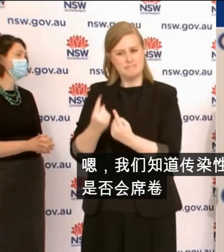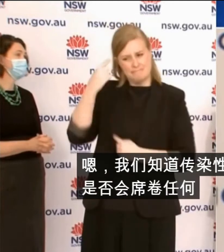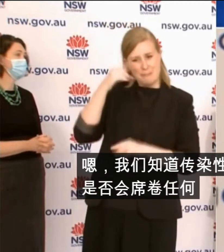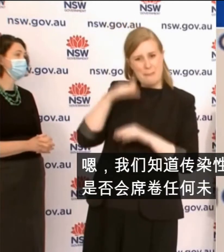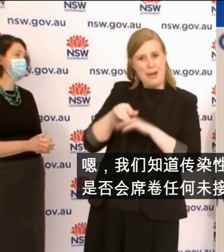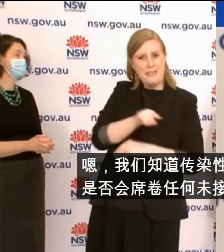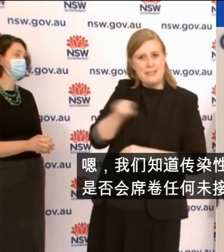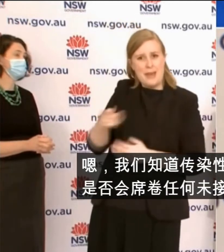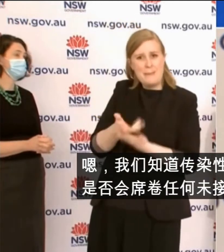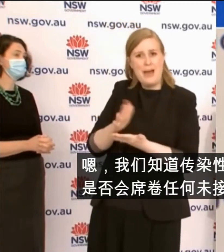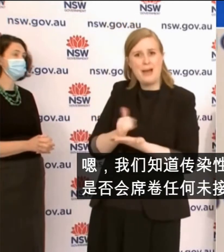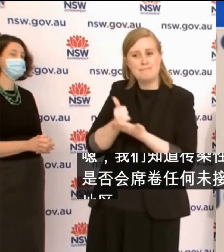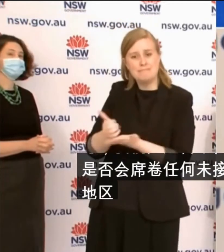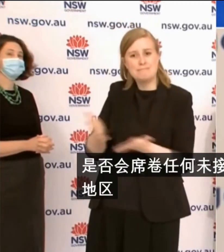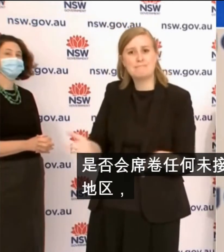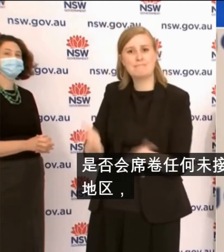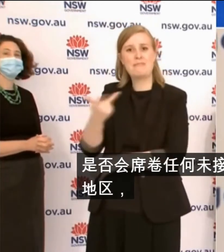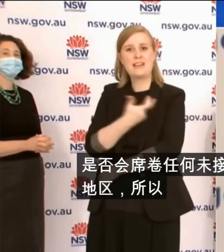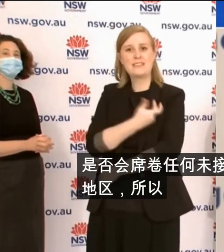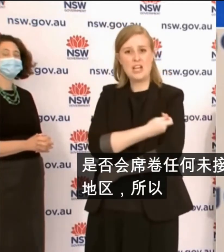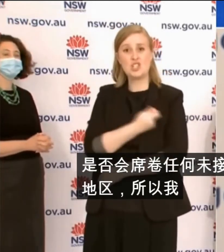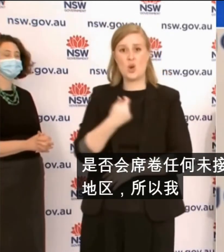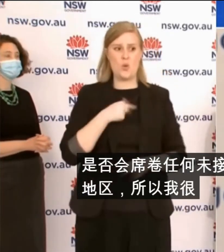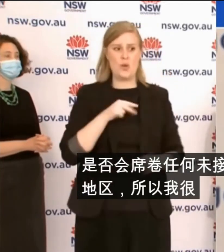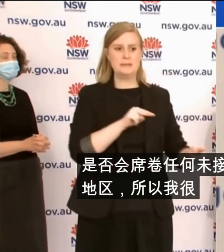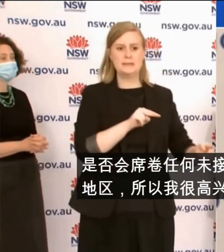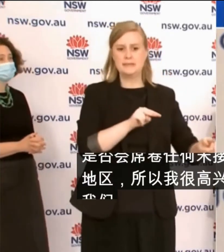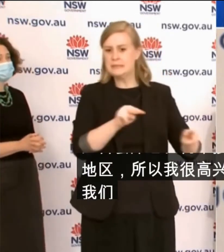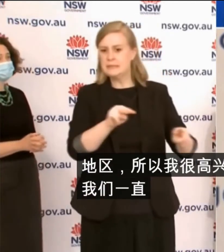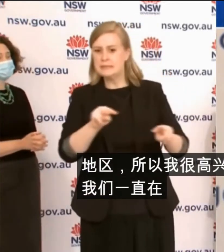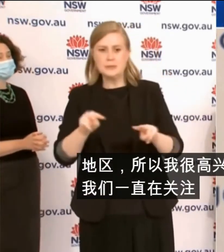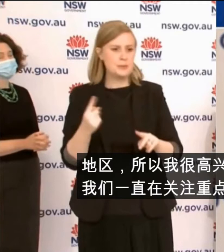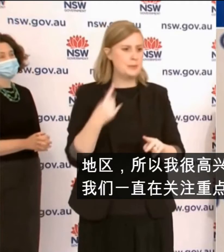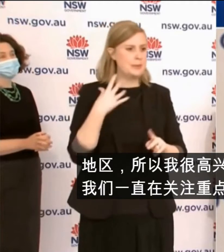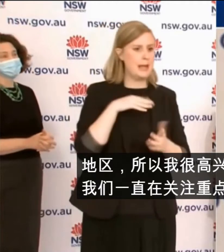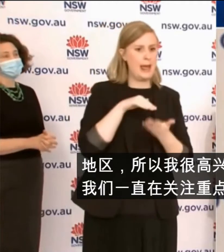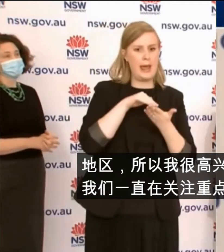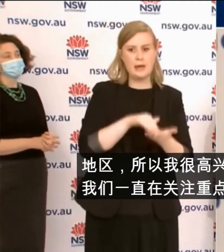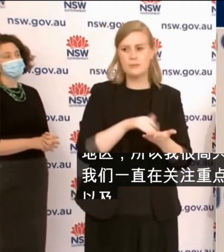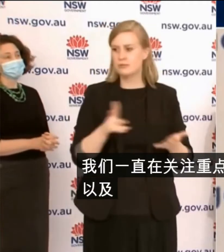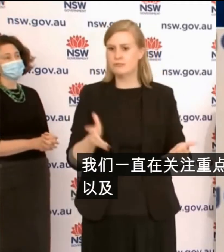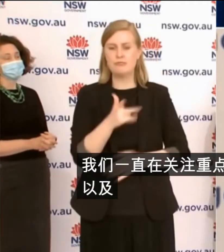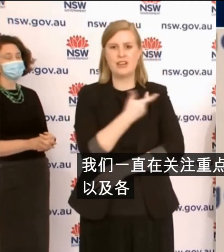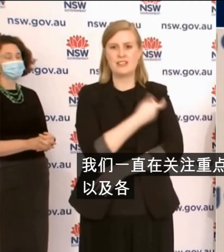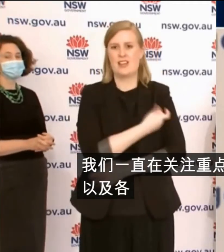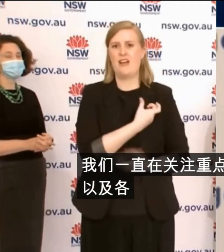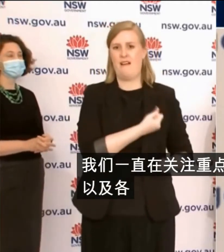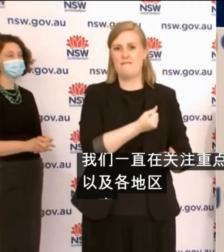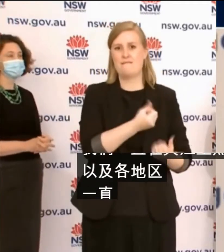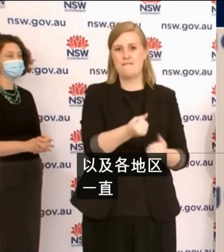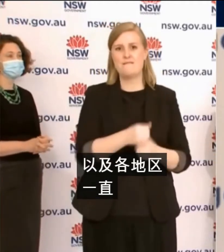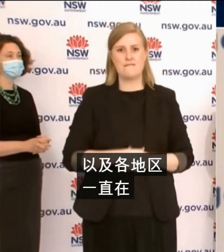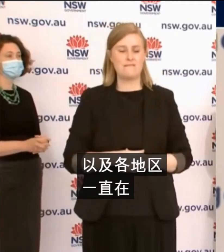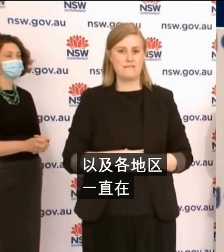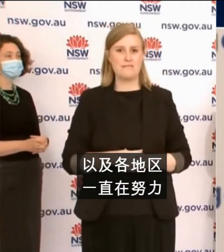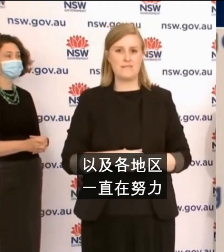will rip through any under-vaccinated areas. And so I'm so pleased that the focus we've been having and the hard work that districts have